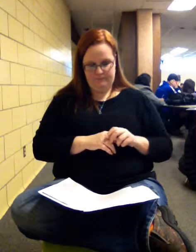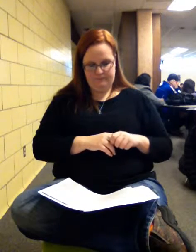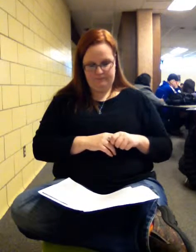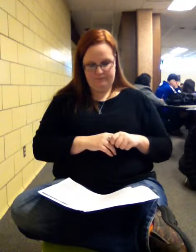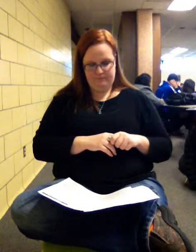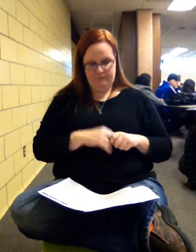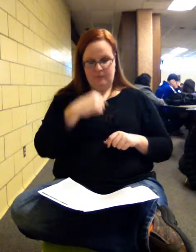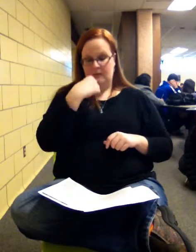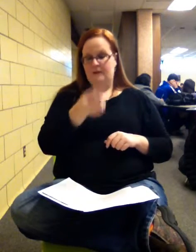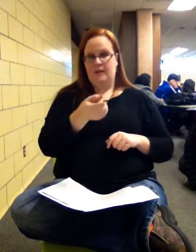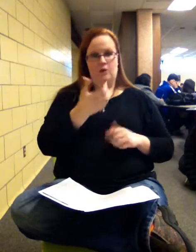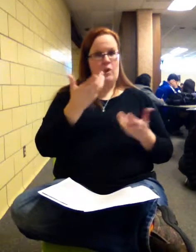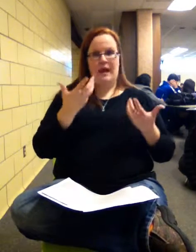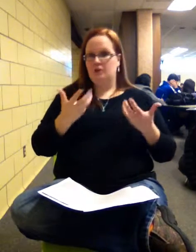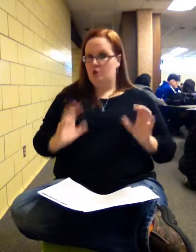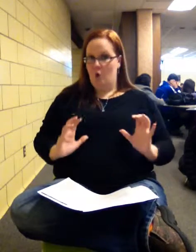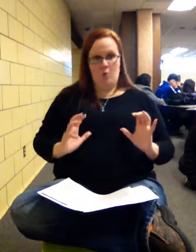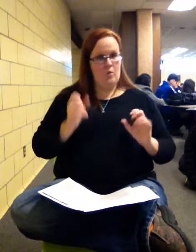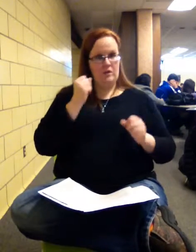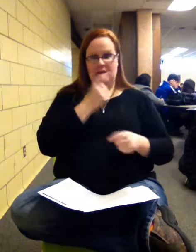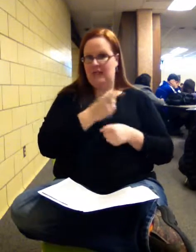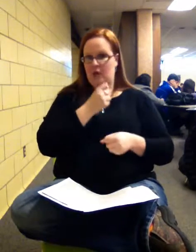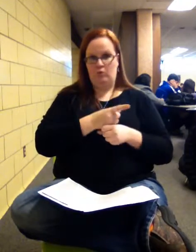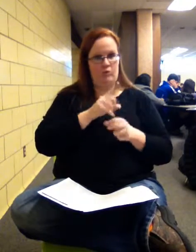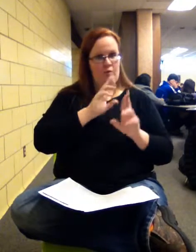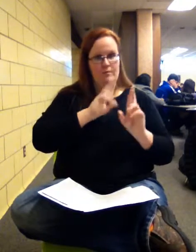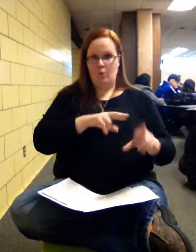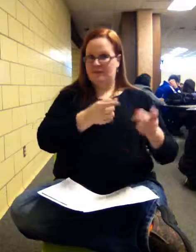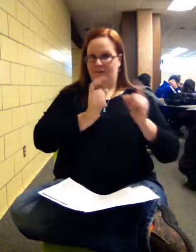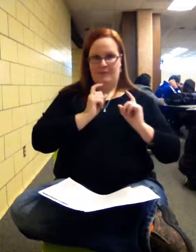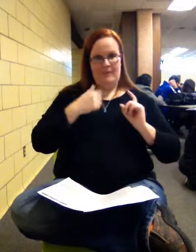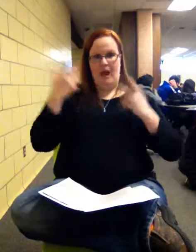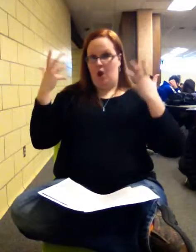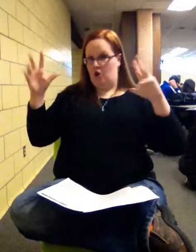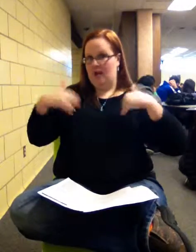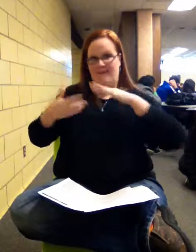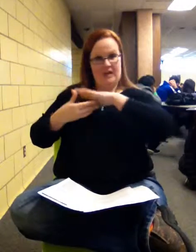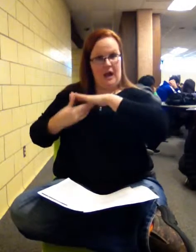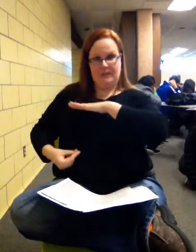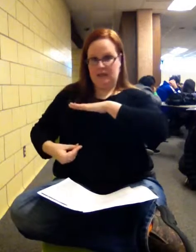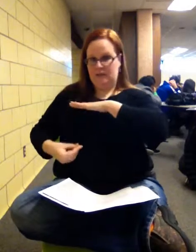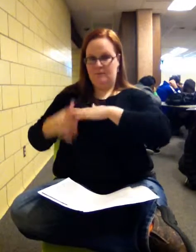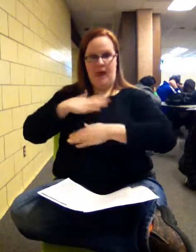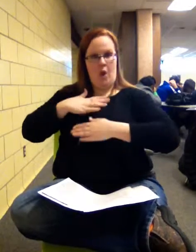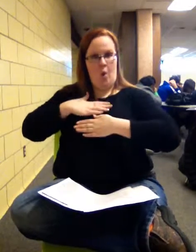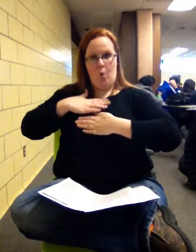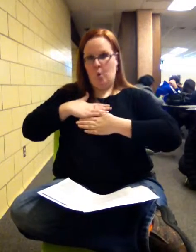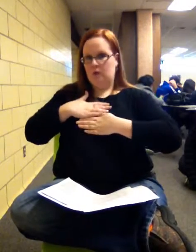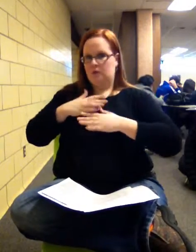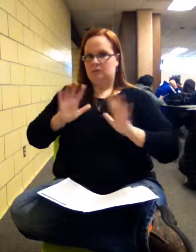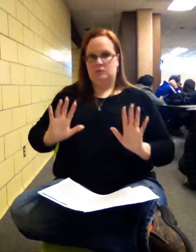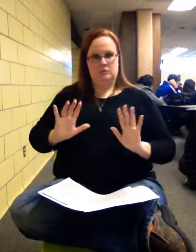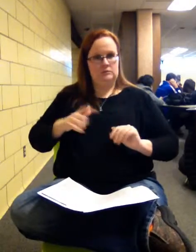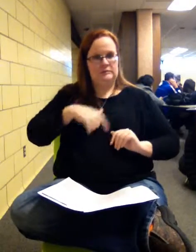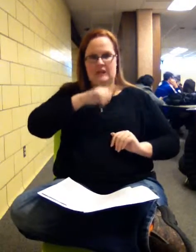I'm telling you, I don't want the annual reports handed in. I've got my own copies. That just makes 4 more pages times 70-some people that I have to carry